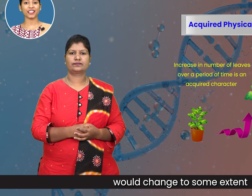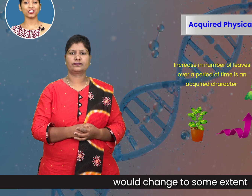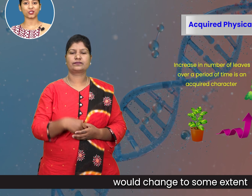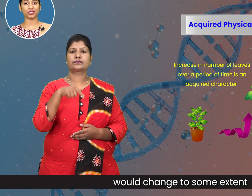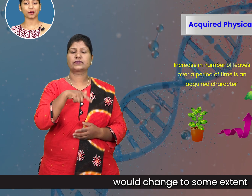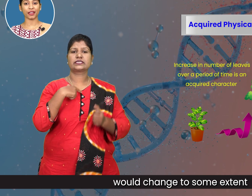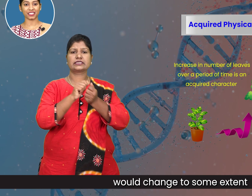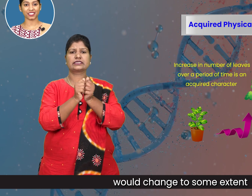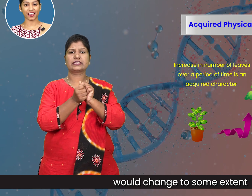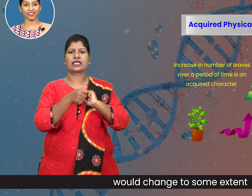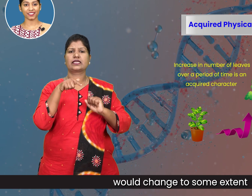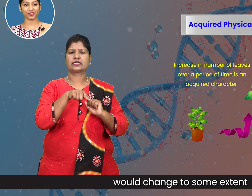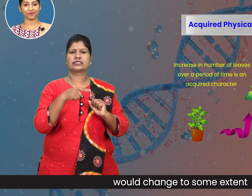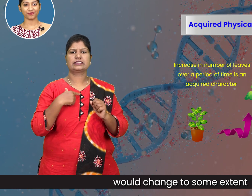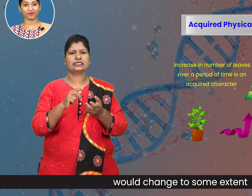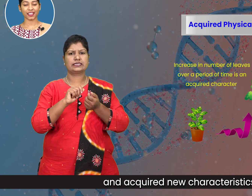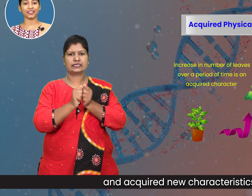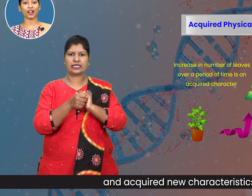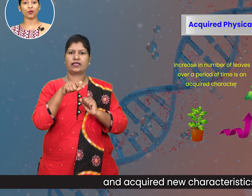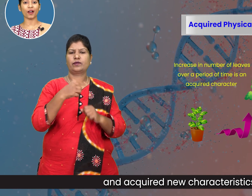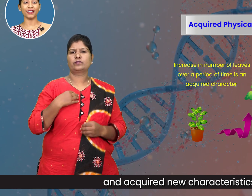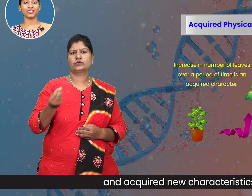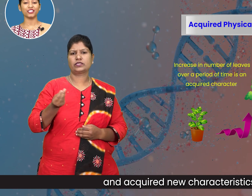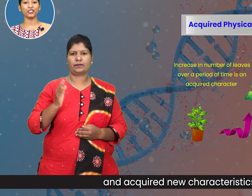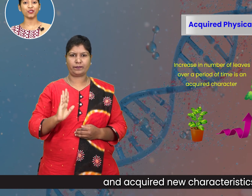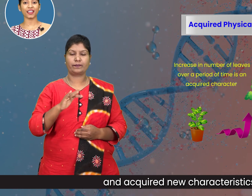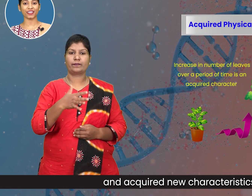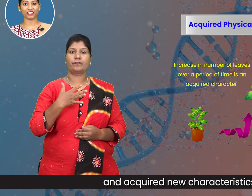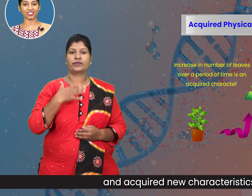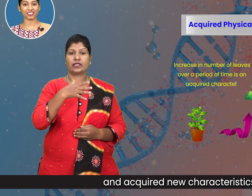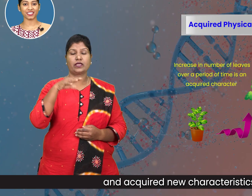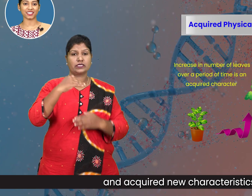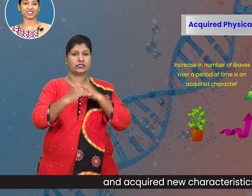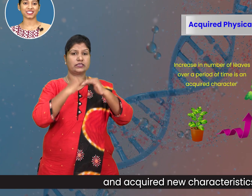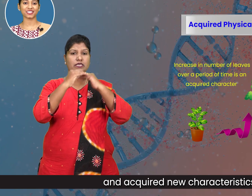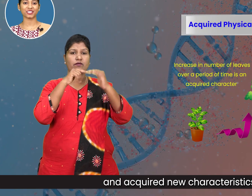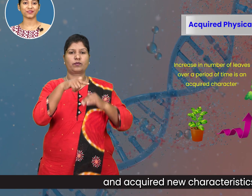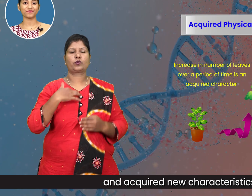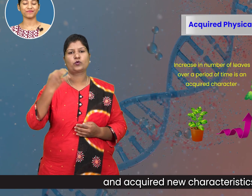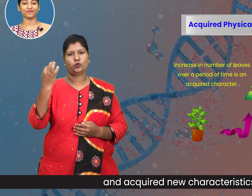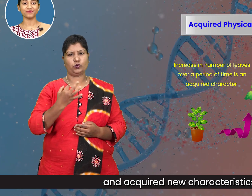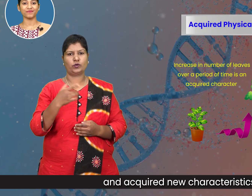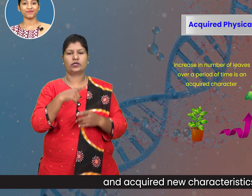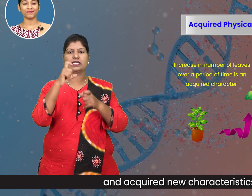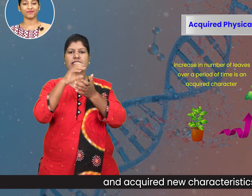would change to some extent and acquire new characteristics.